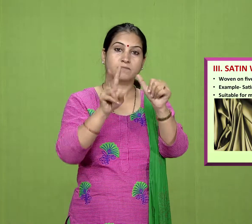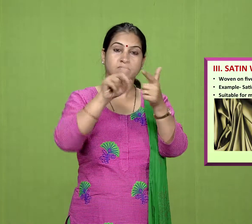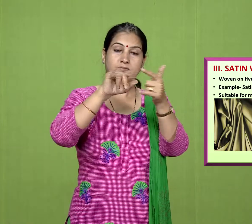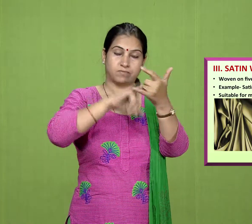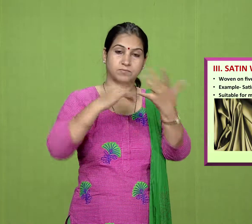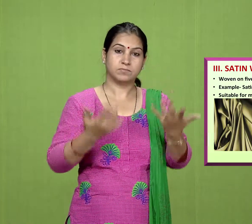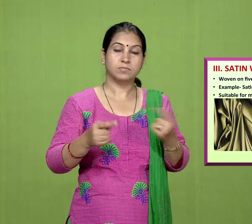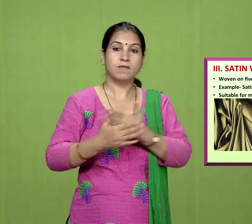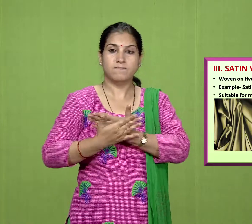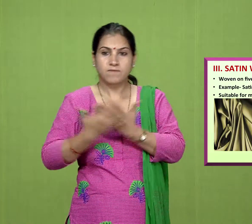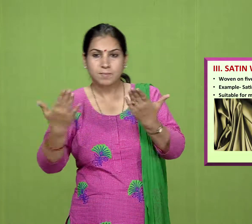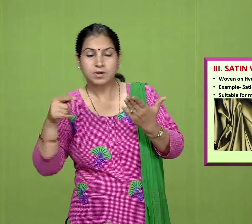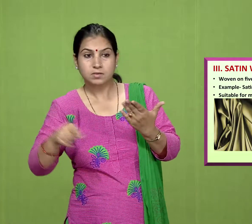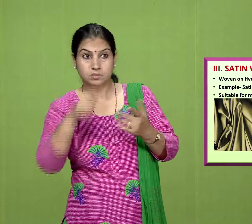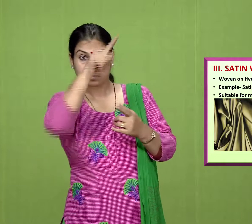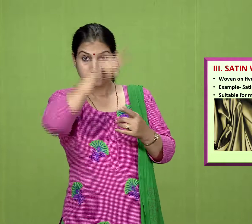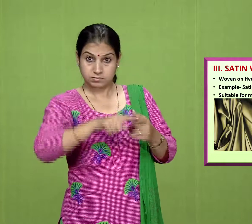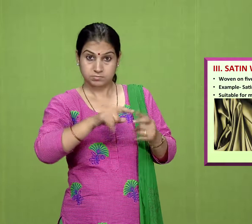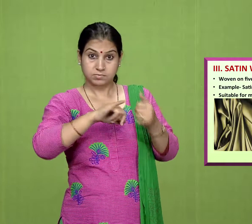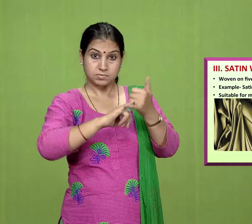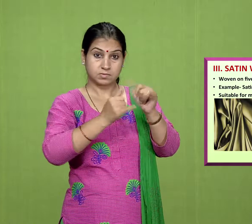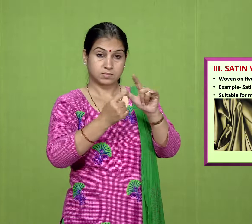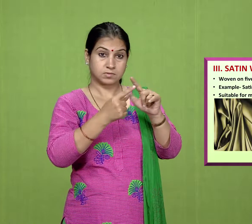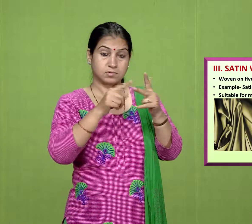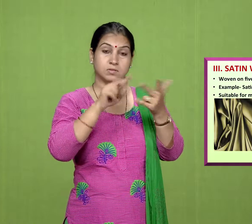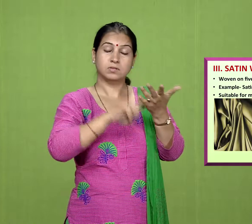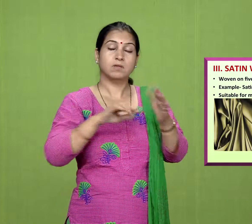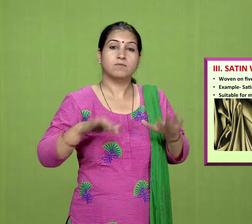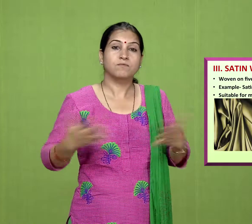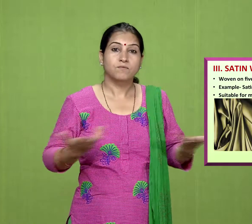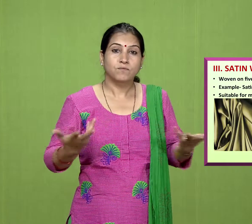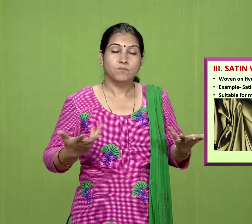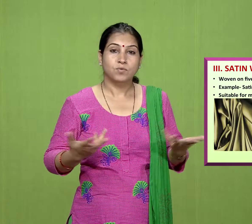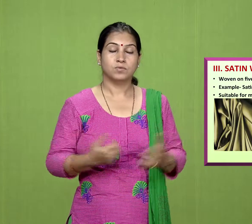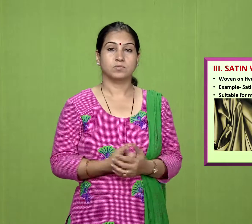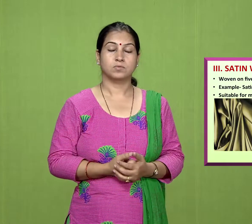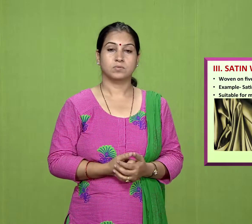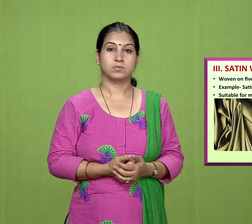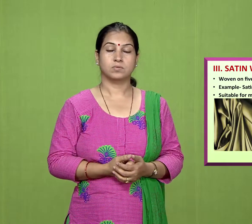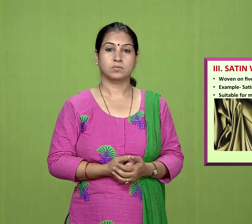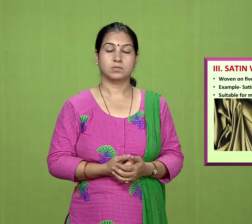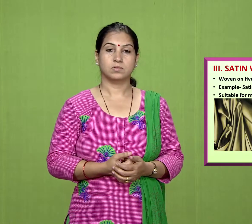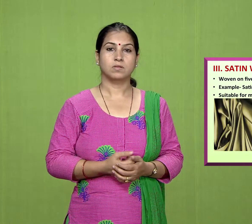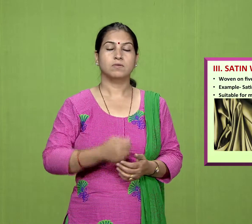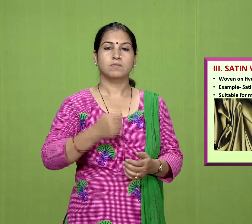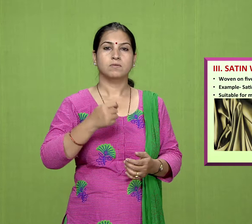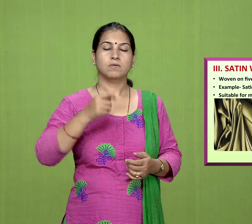Fabrics woven in this weave are suitable for making formal wear